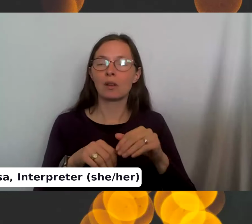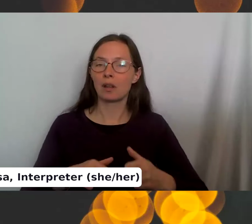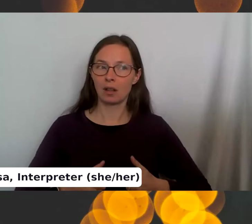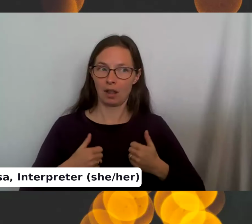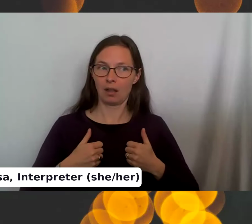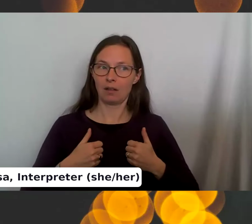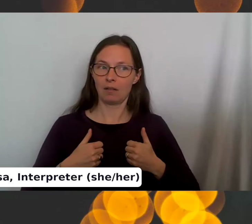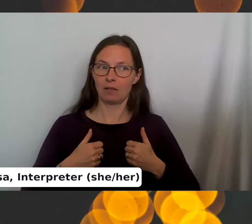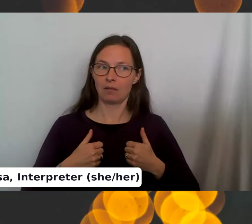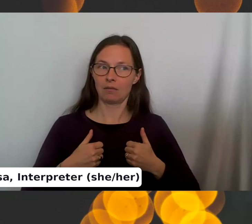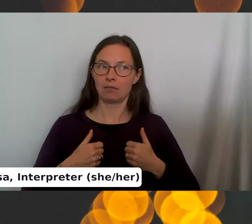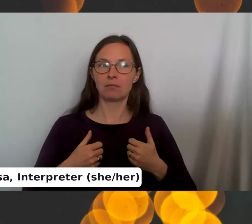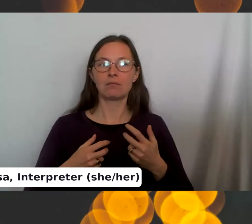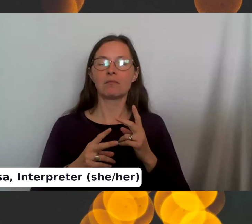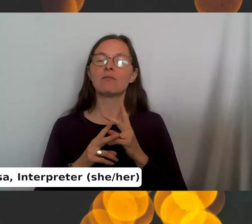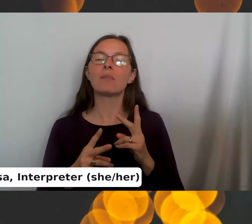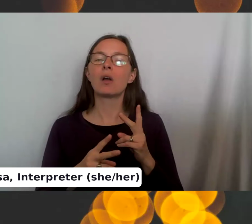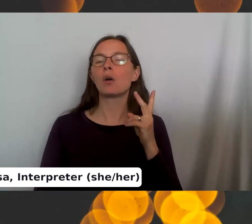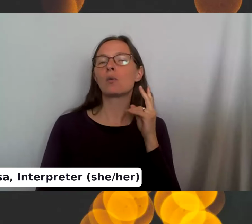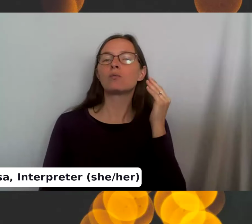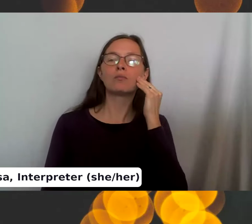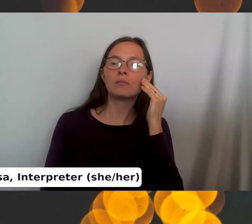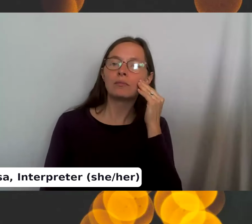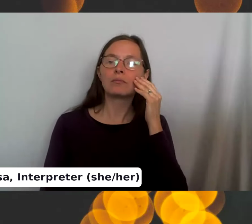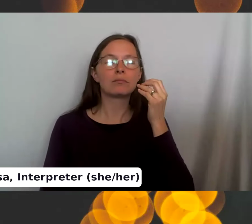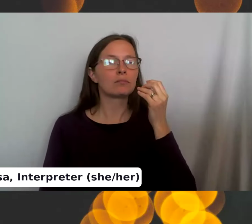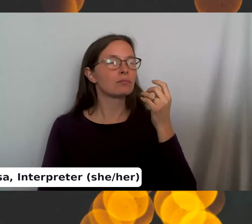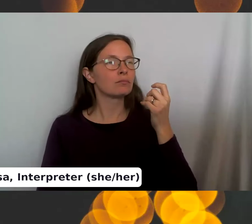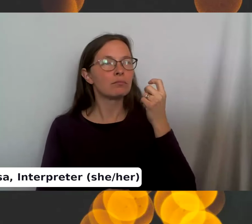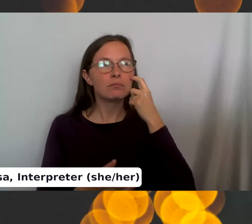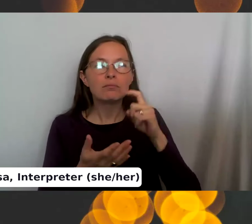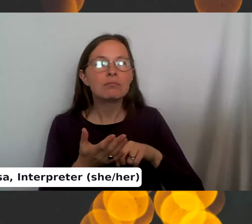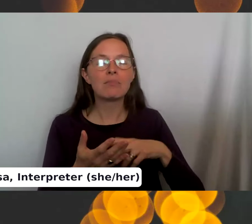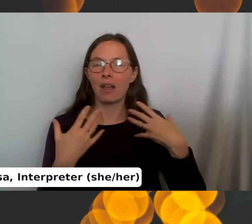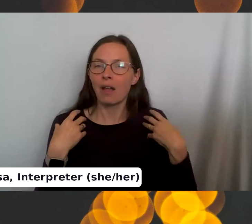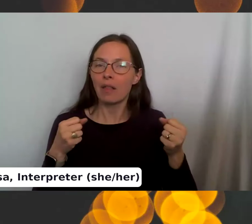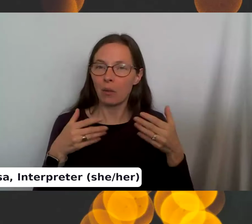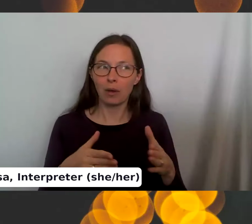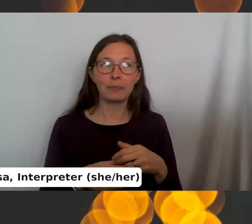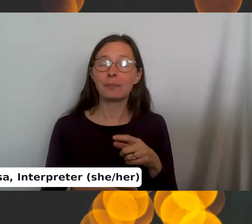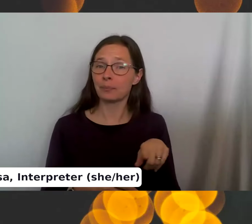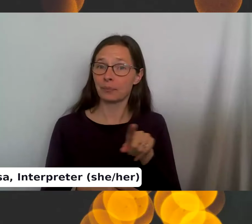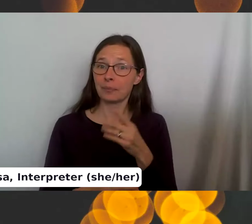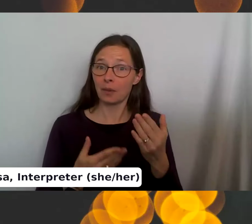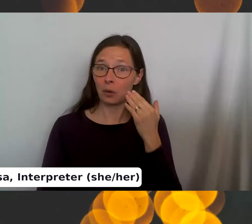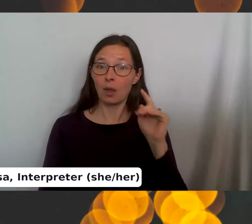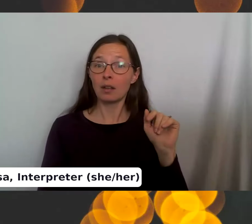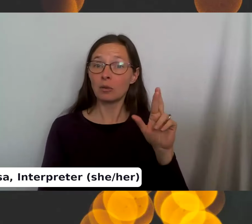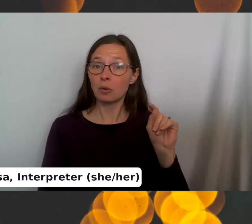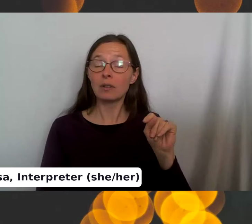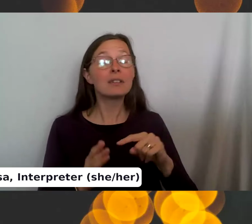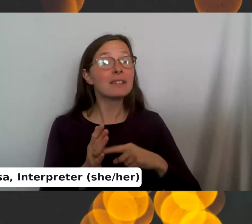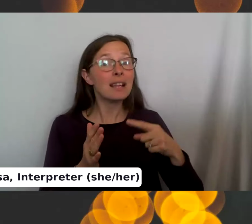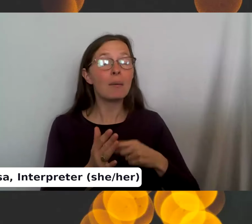healthy way. So, as you may know, tarot is sometimes used for